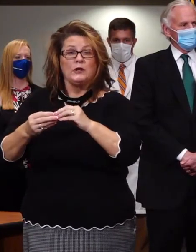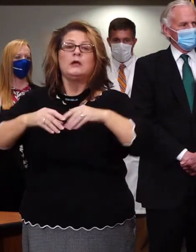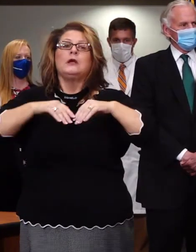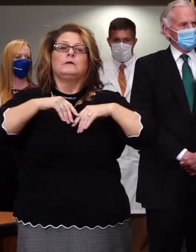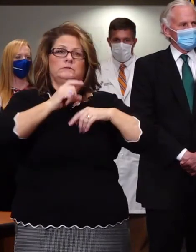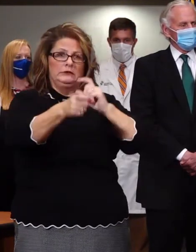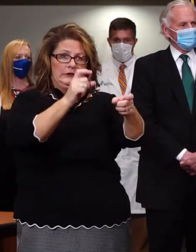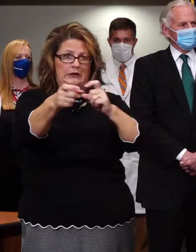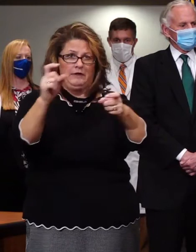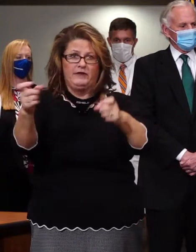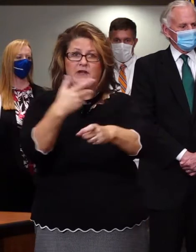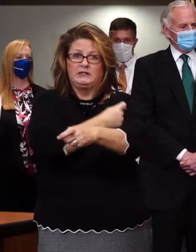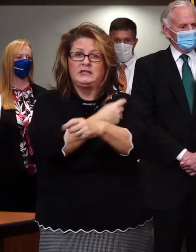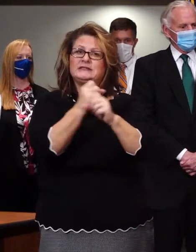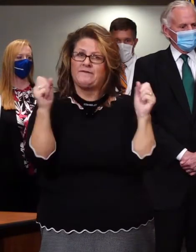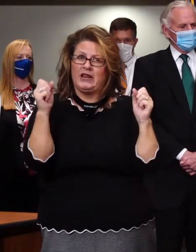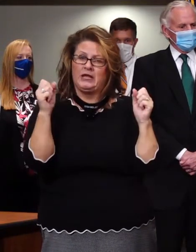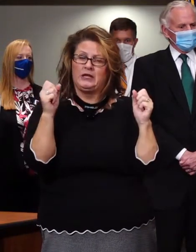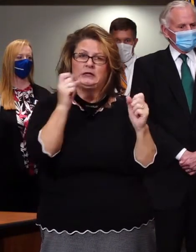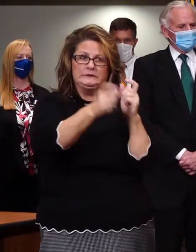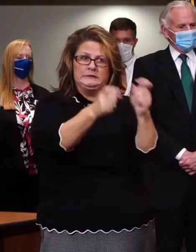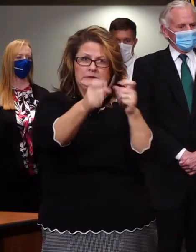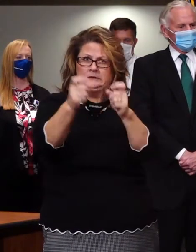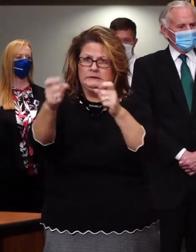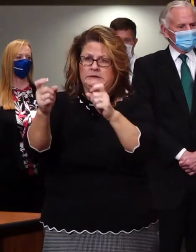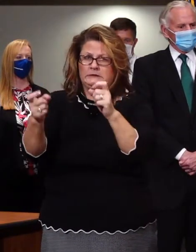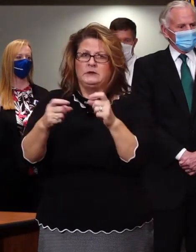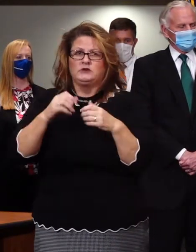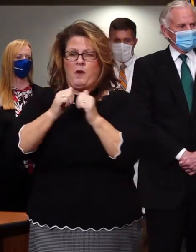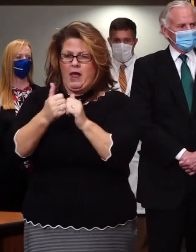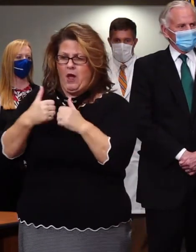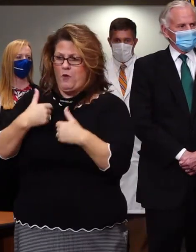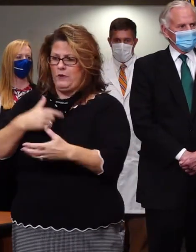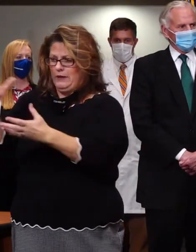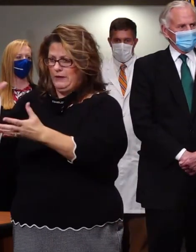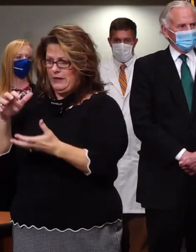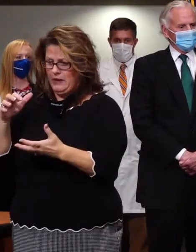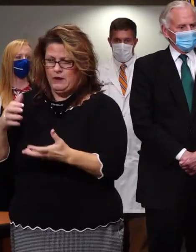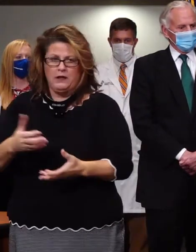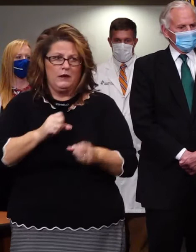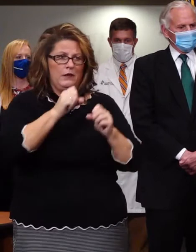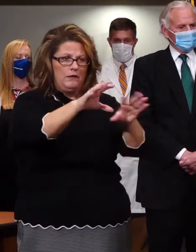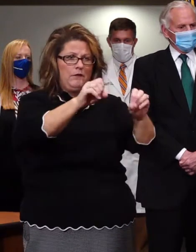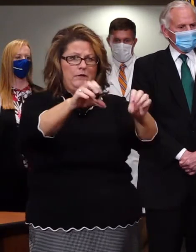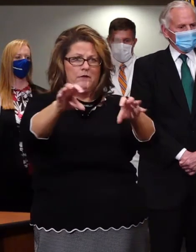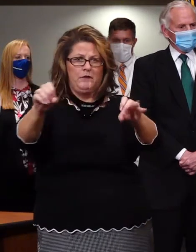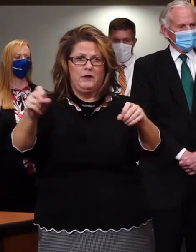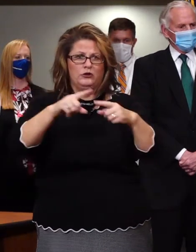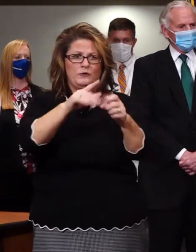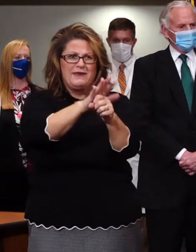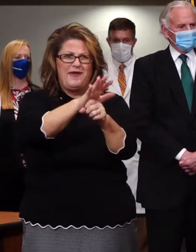everyone in our community. The challenge is producing, distributing, and administering these vaccines to enough